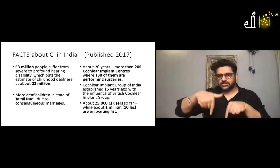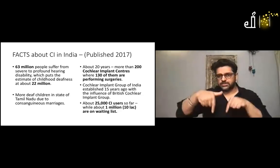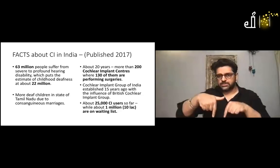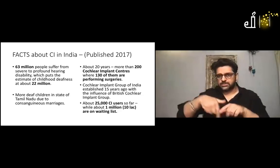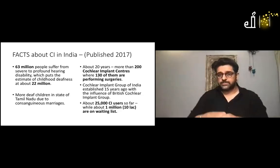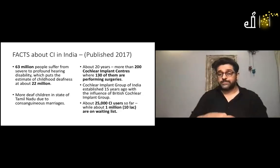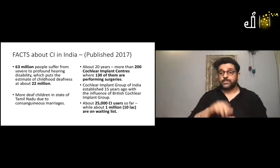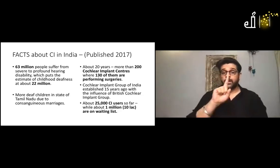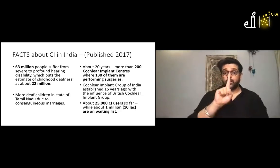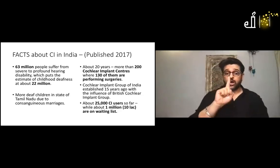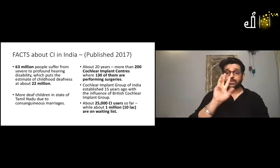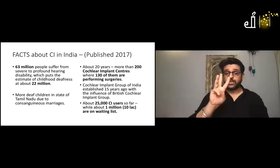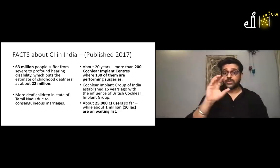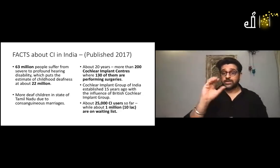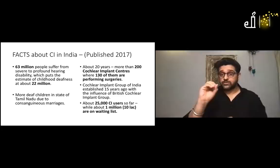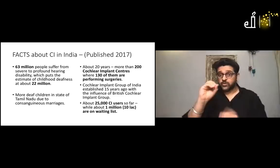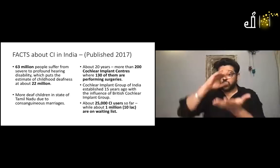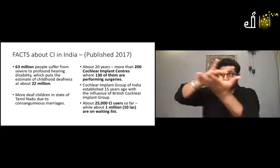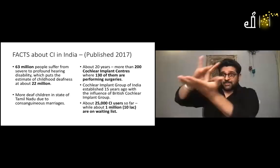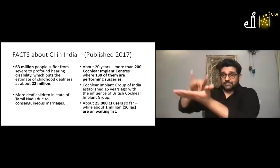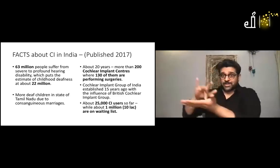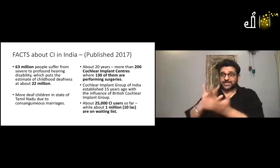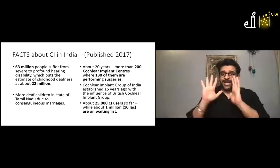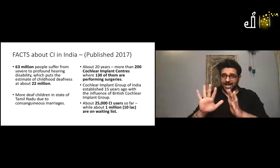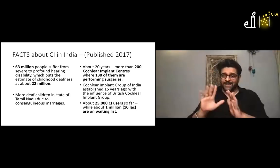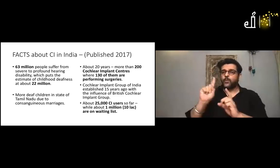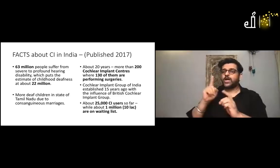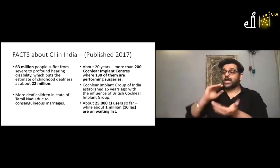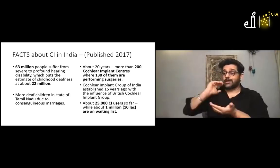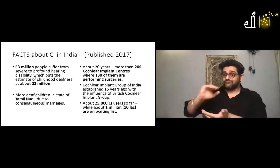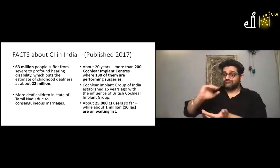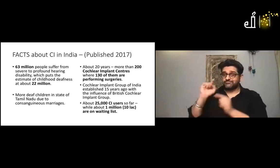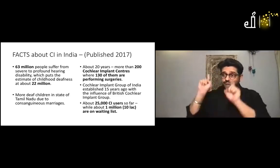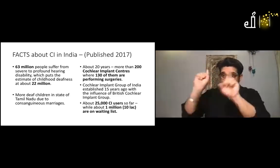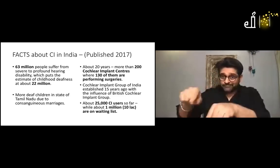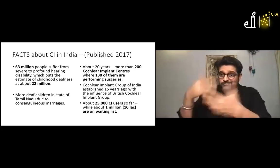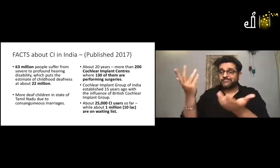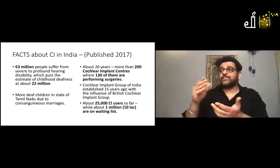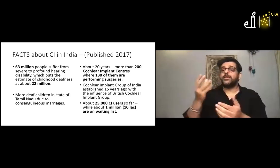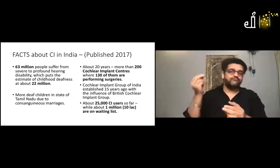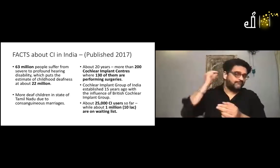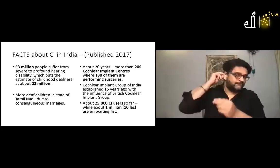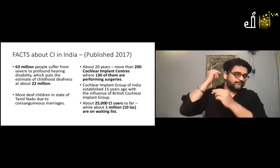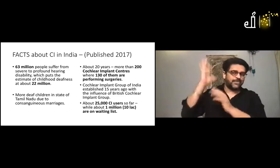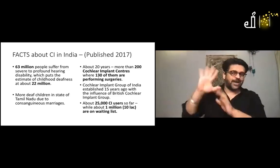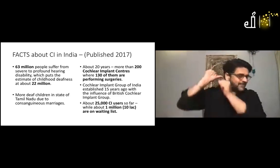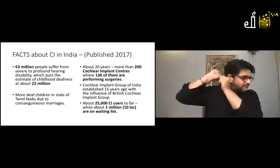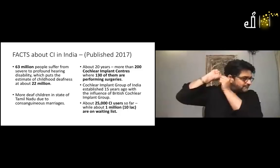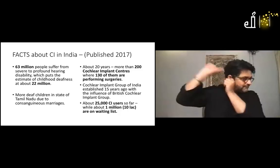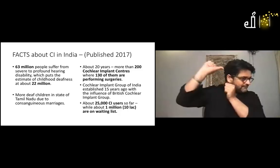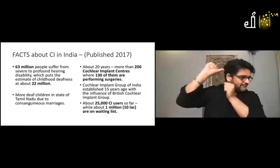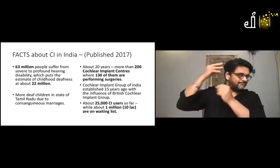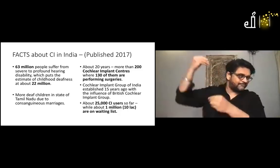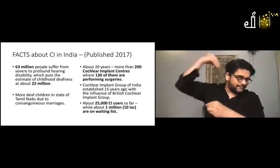have happened, cochlear implant centers. 130 of them are performing